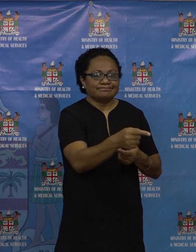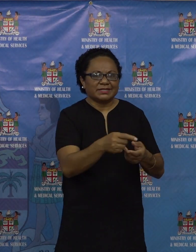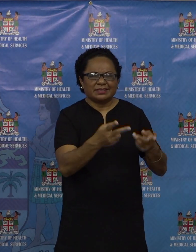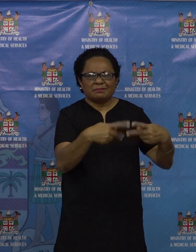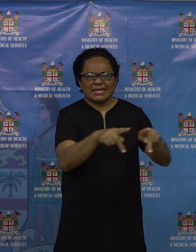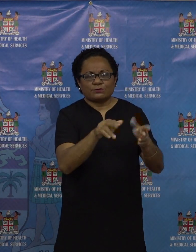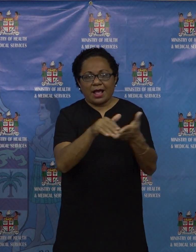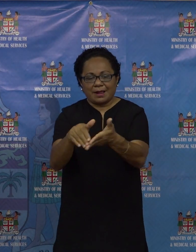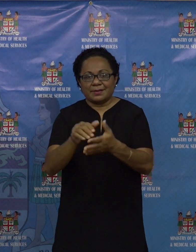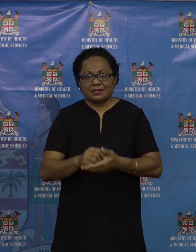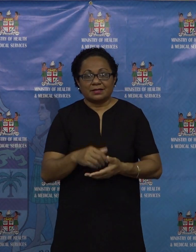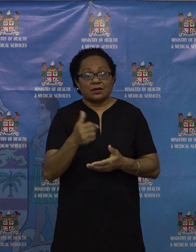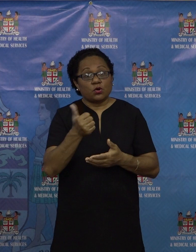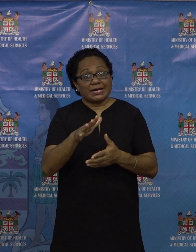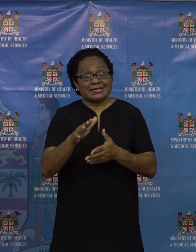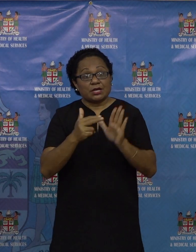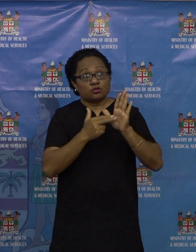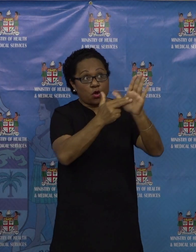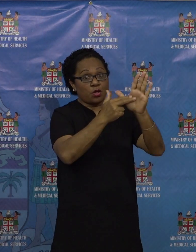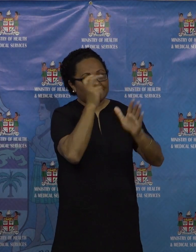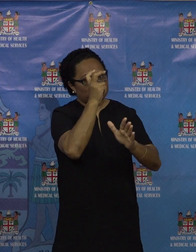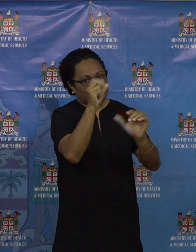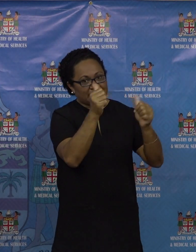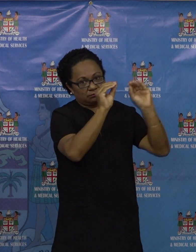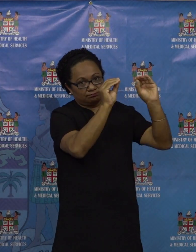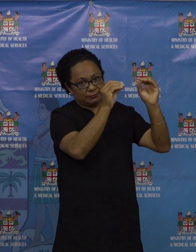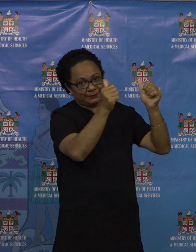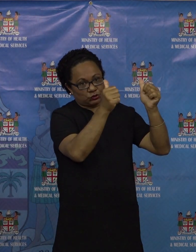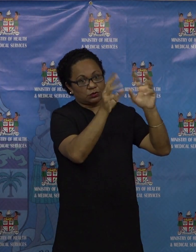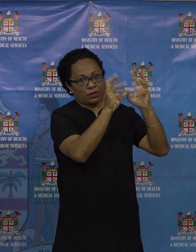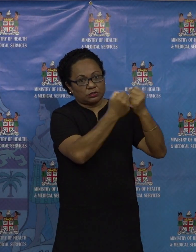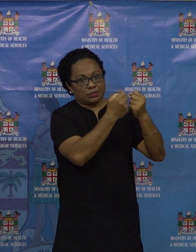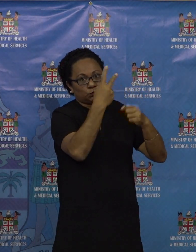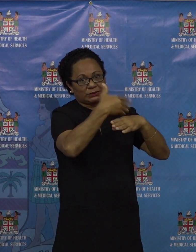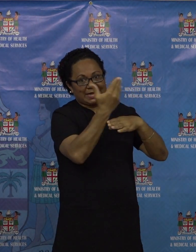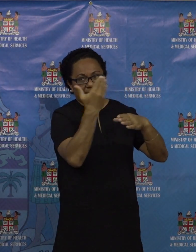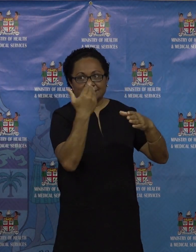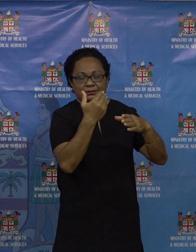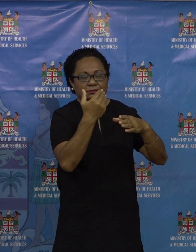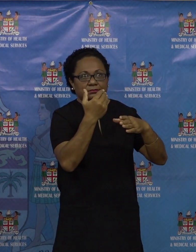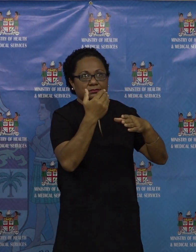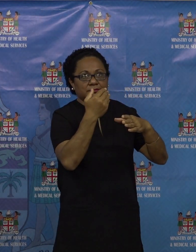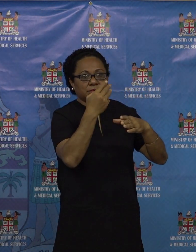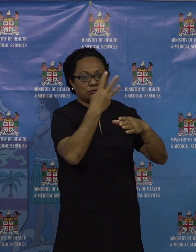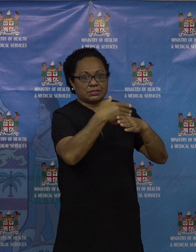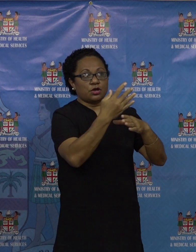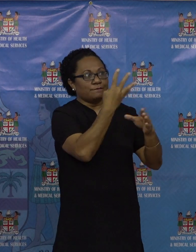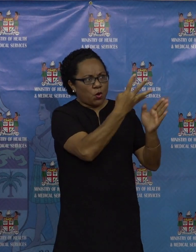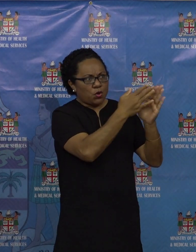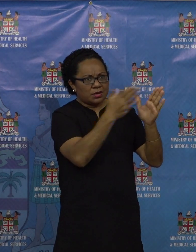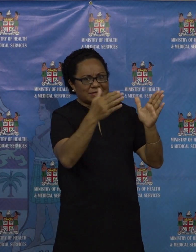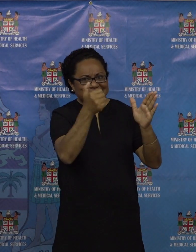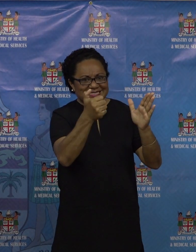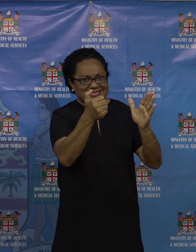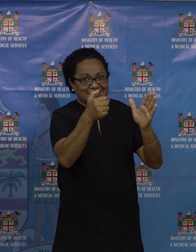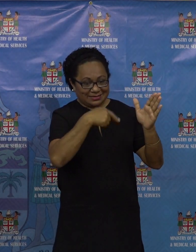started training for our Northern Division staff over 2 days, 3 days, 4th to the 6th of this month, and then we'll roll